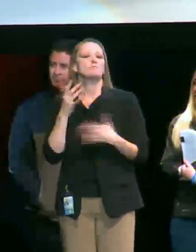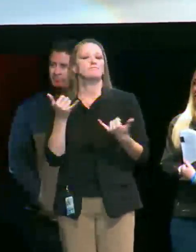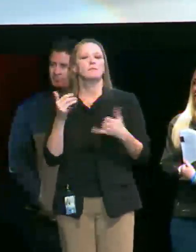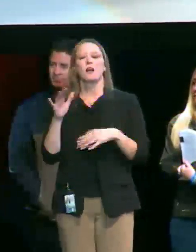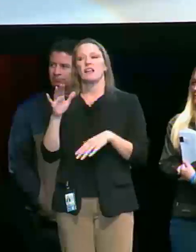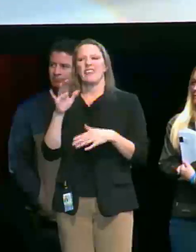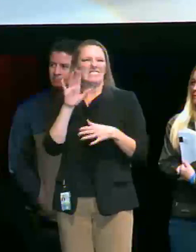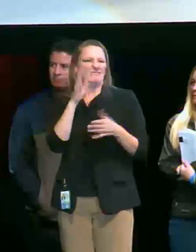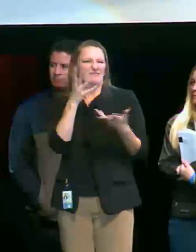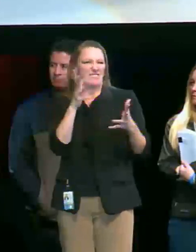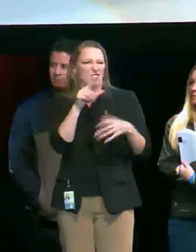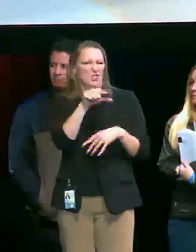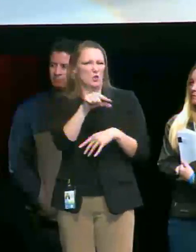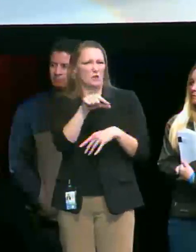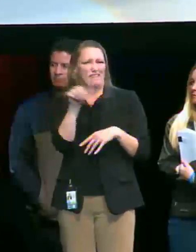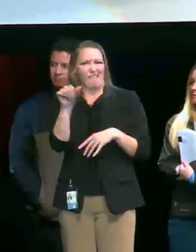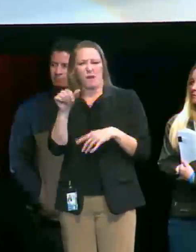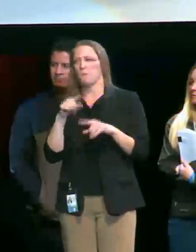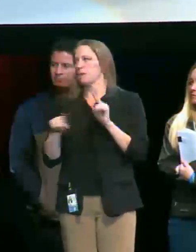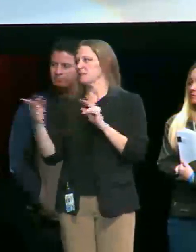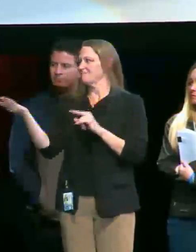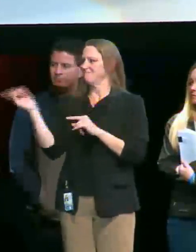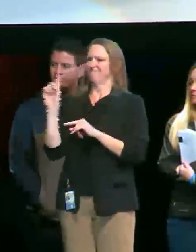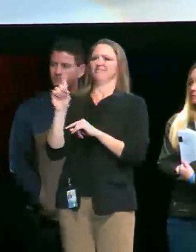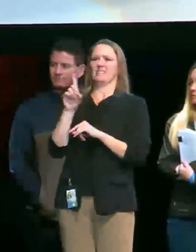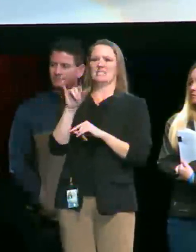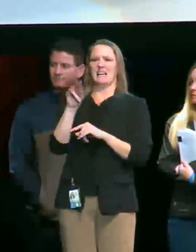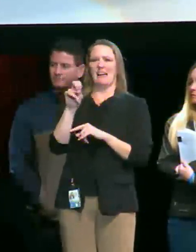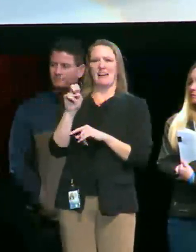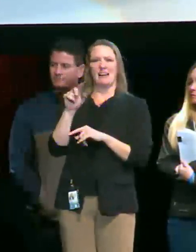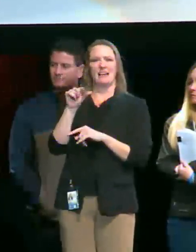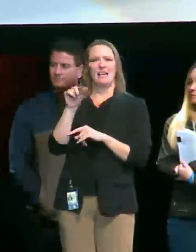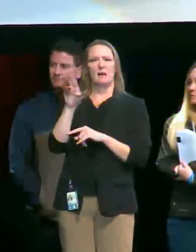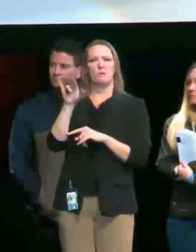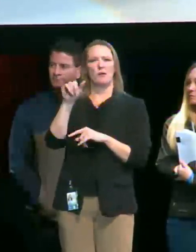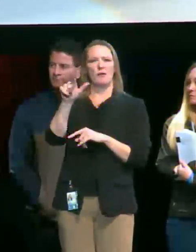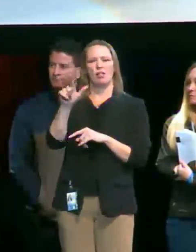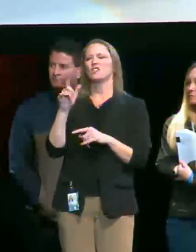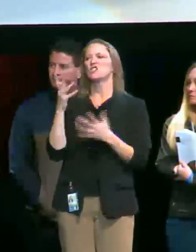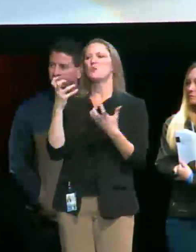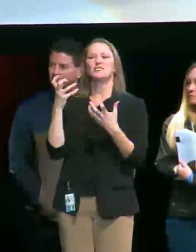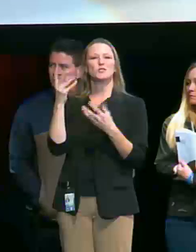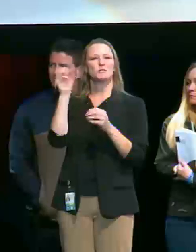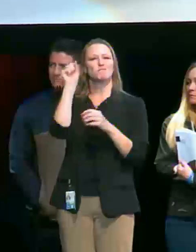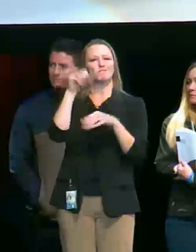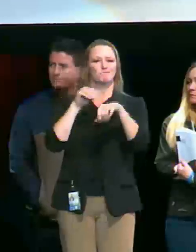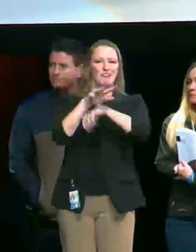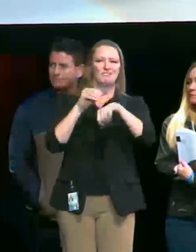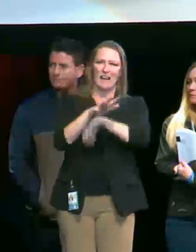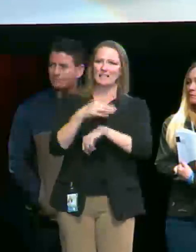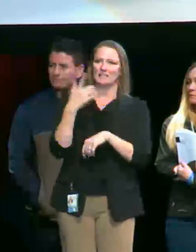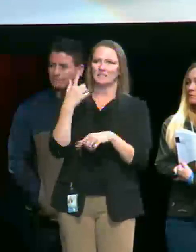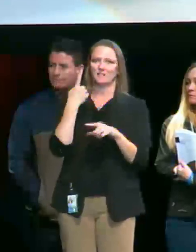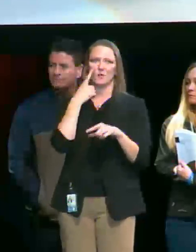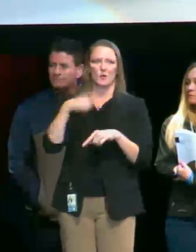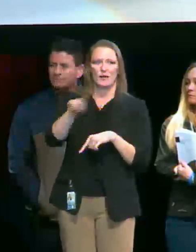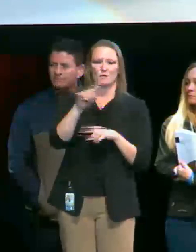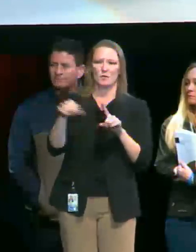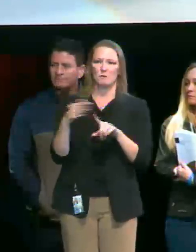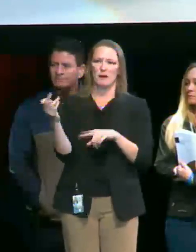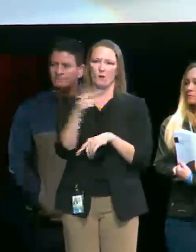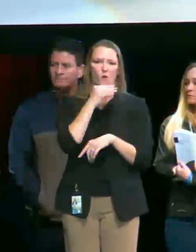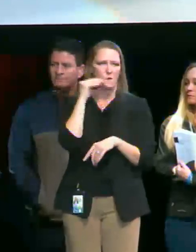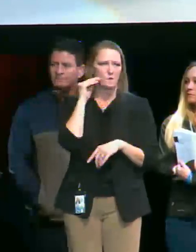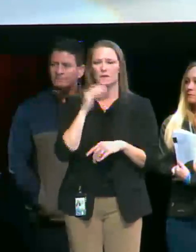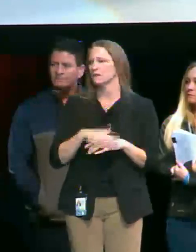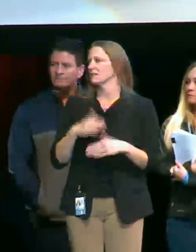Diane Gabriel from the Sanitary District because she wanted to give you some excellent advice when you do get back in your home. Thank